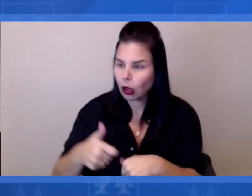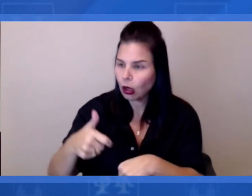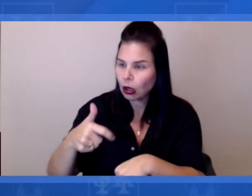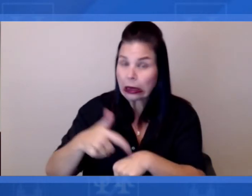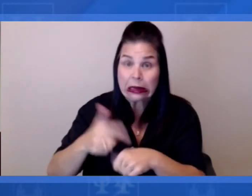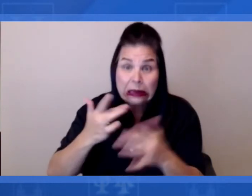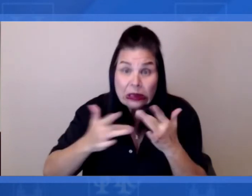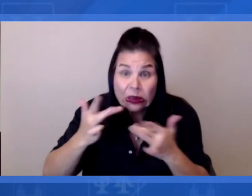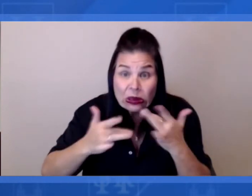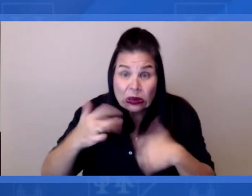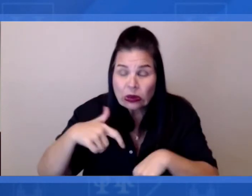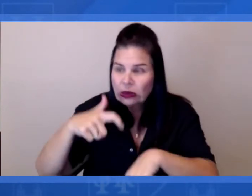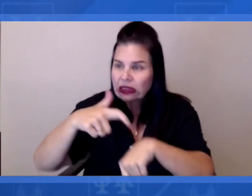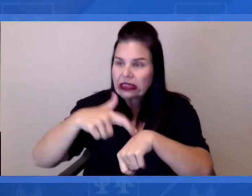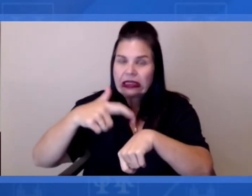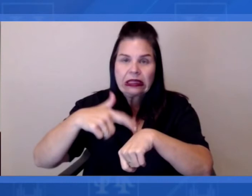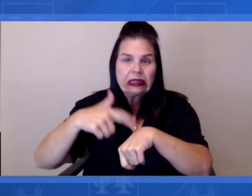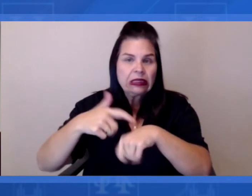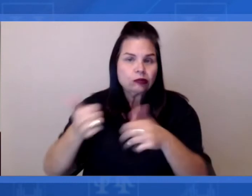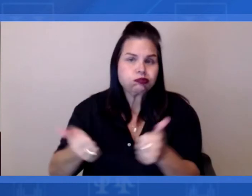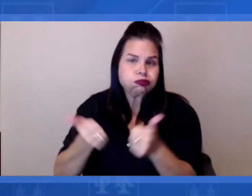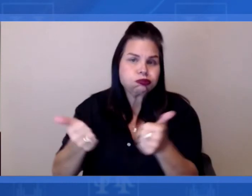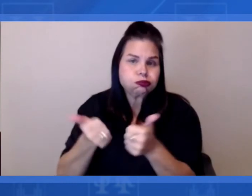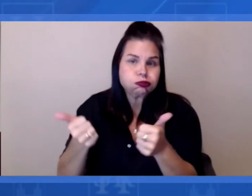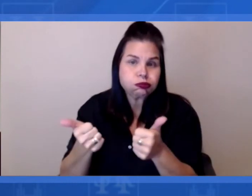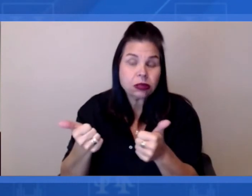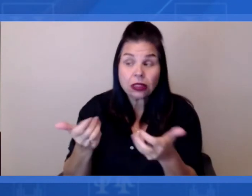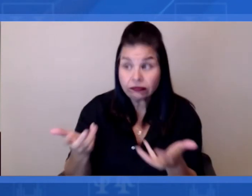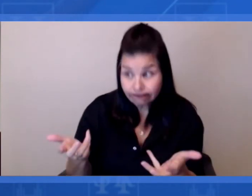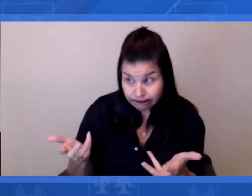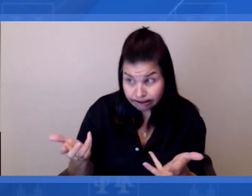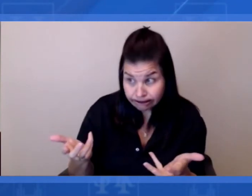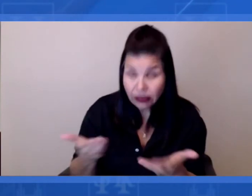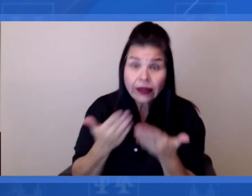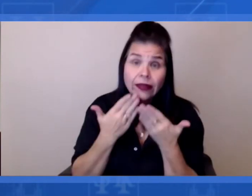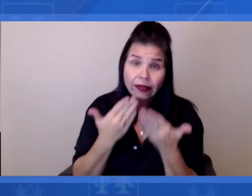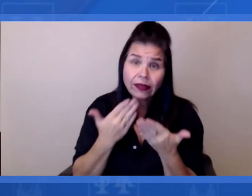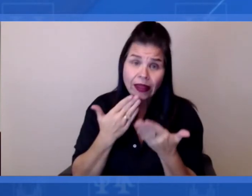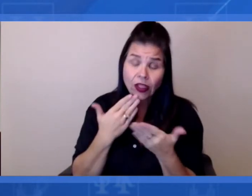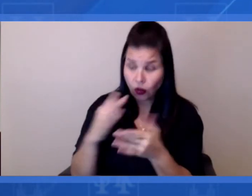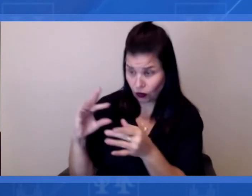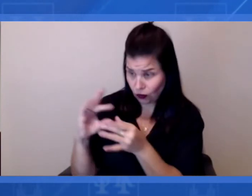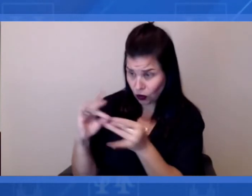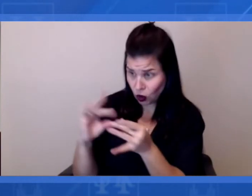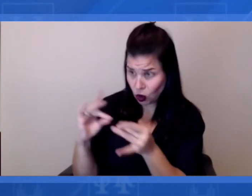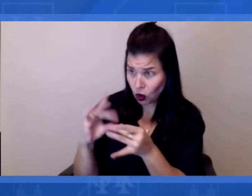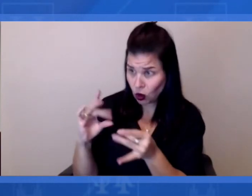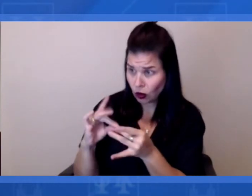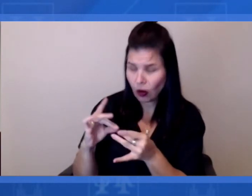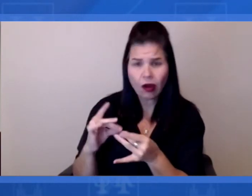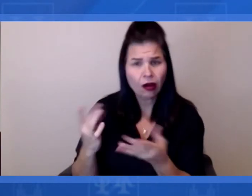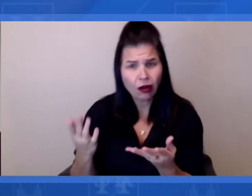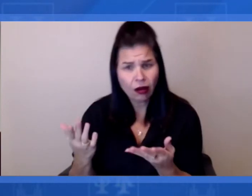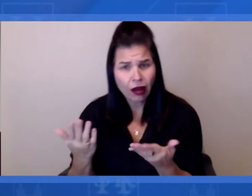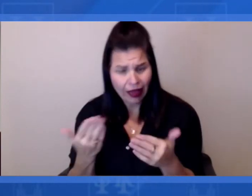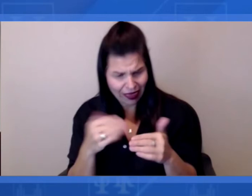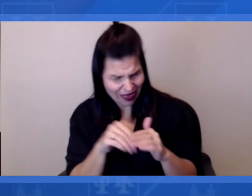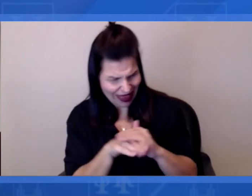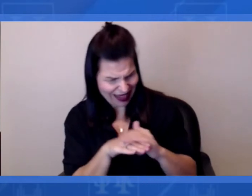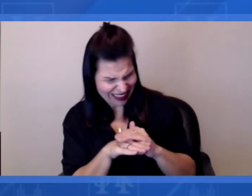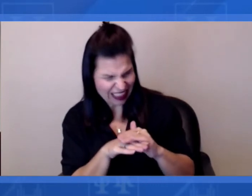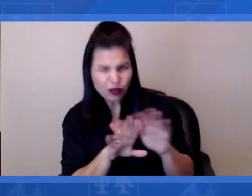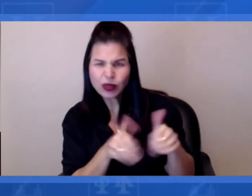time-consuming. Thank you for that comment and for pointing out the accessibility